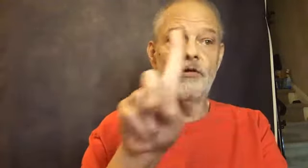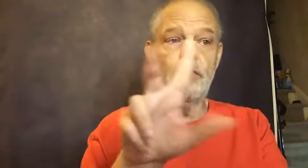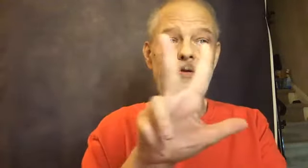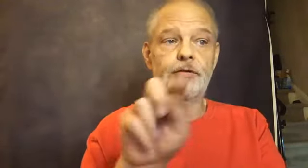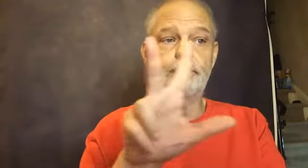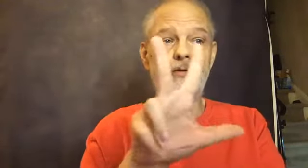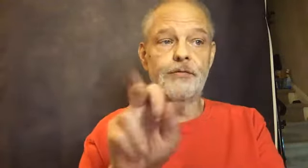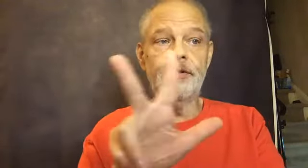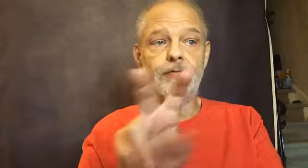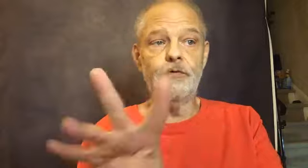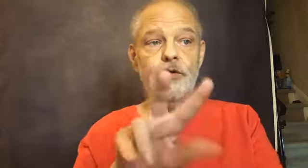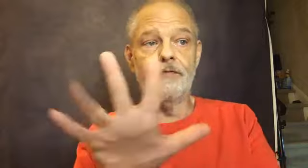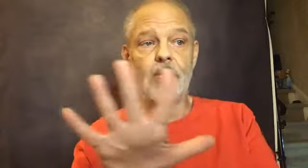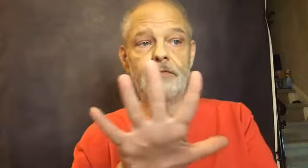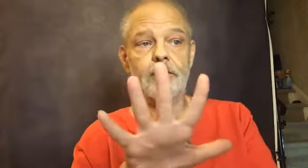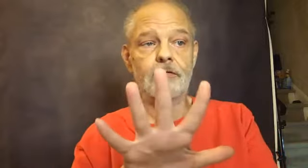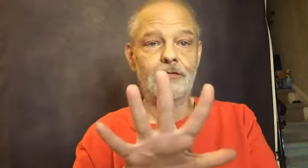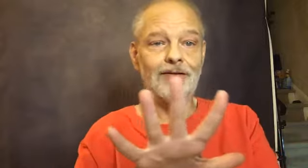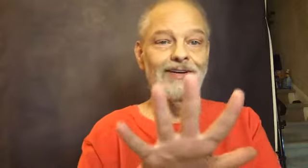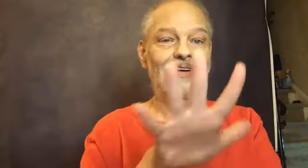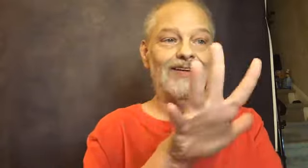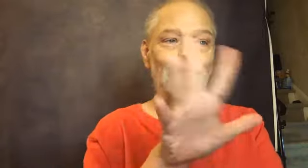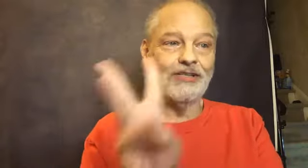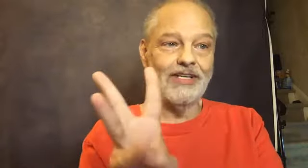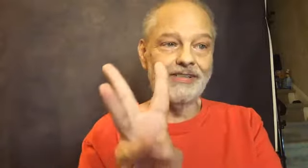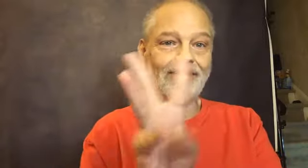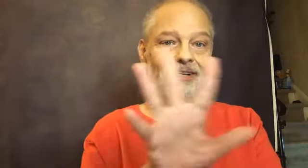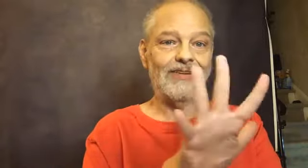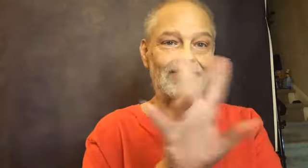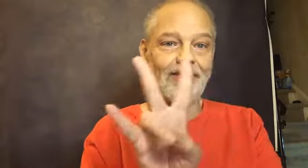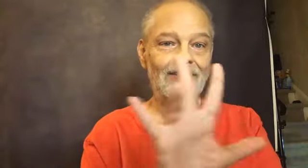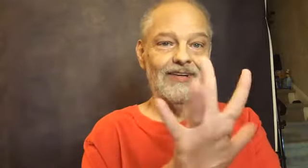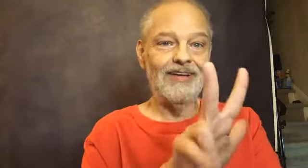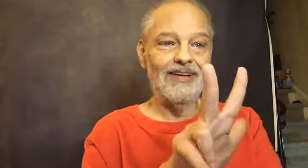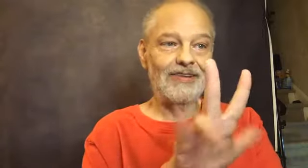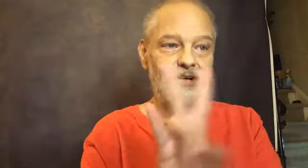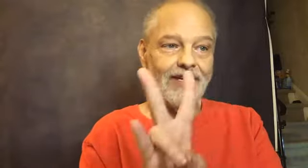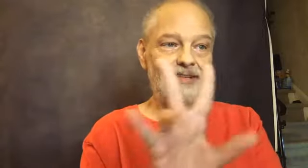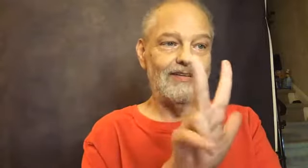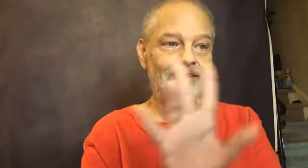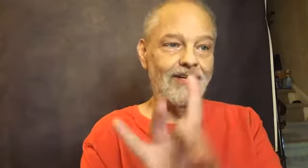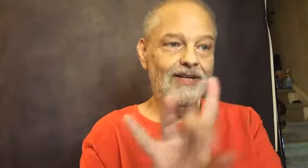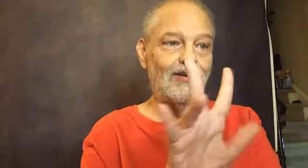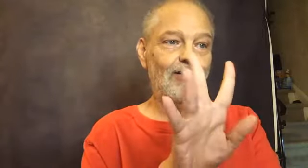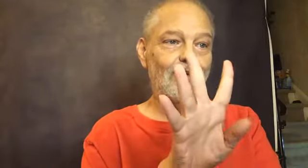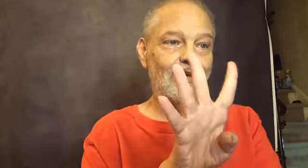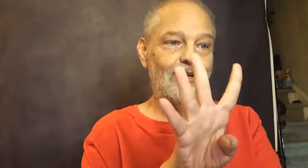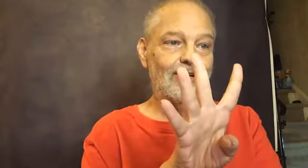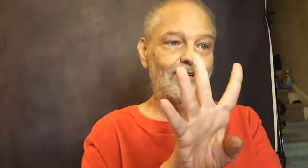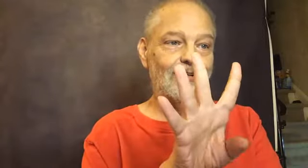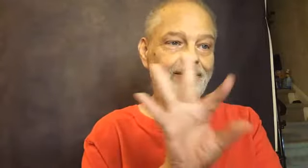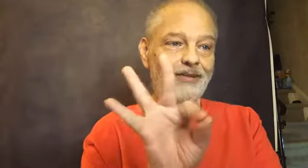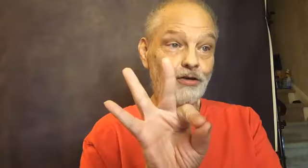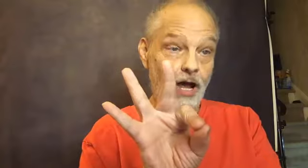31, 32, 33, 34, 35, 36, 37, 38, 39, 39,